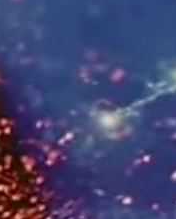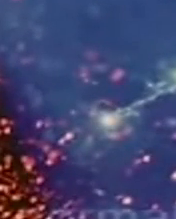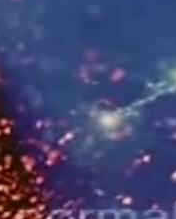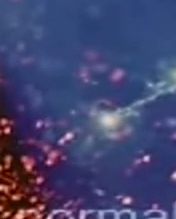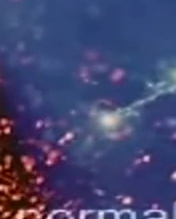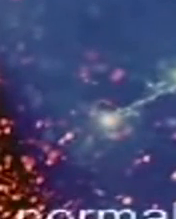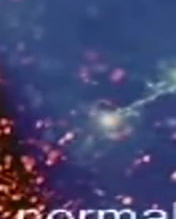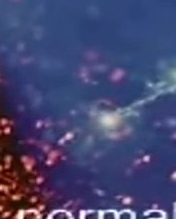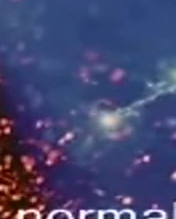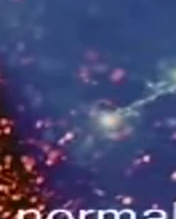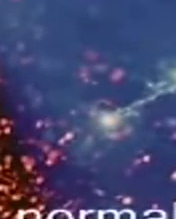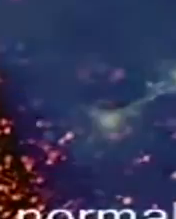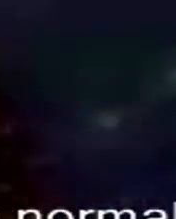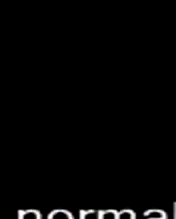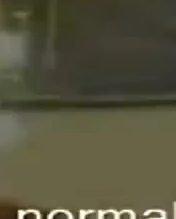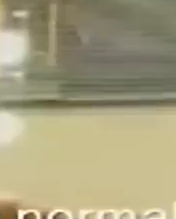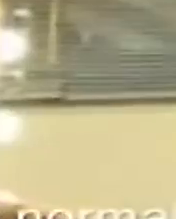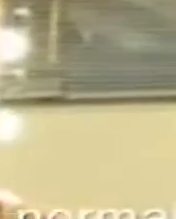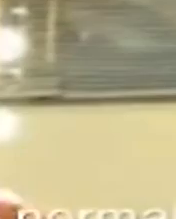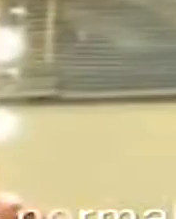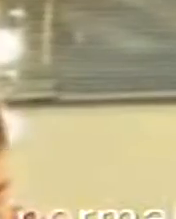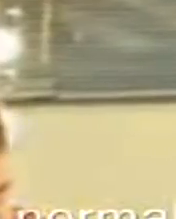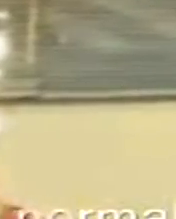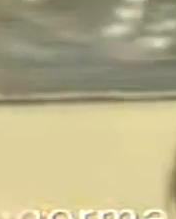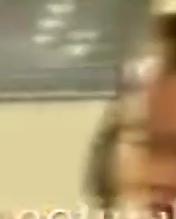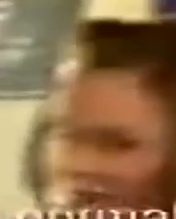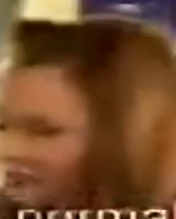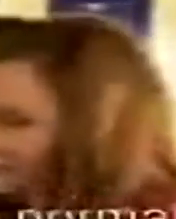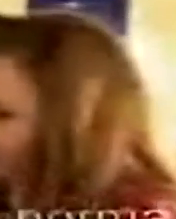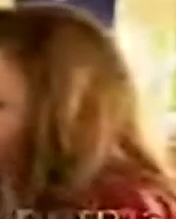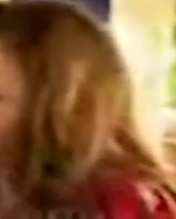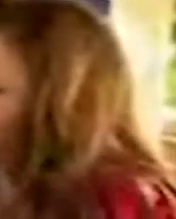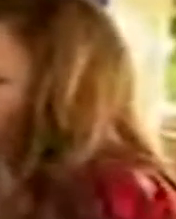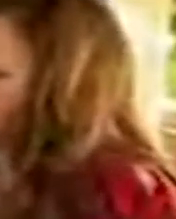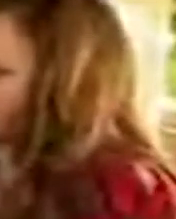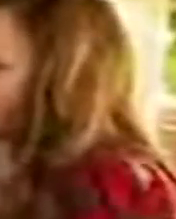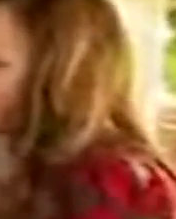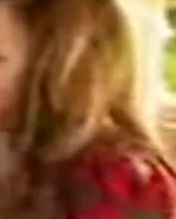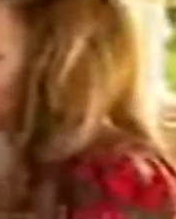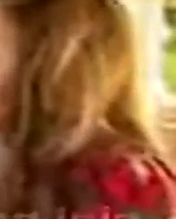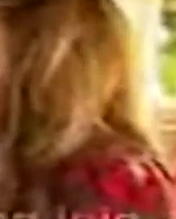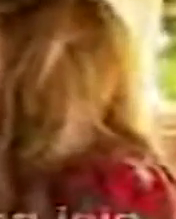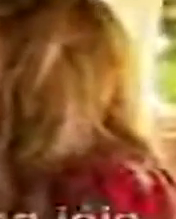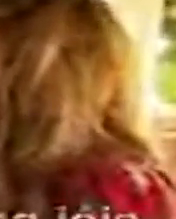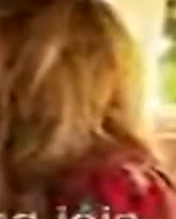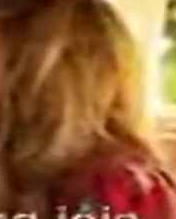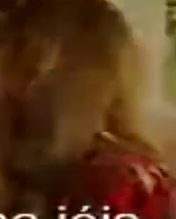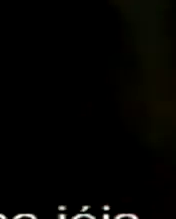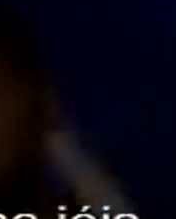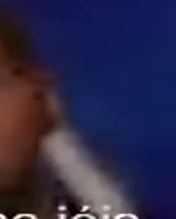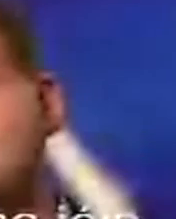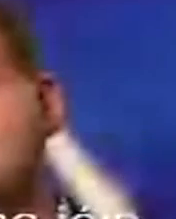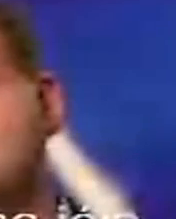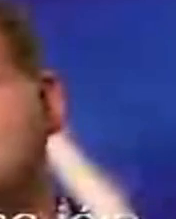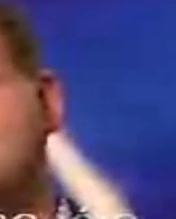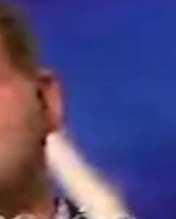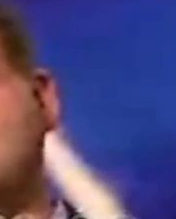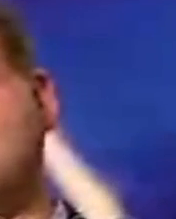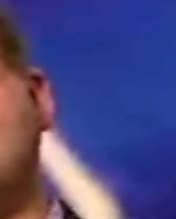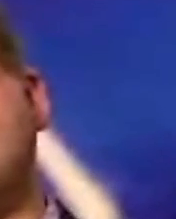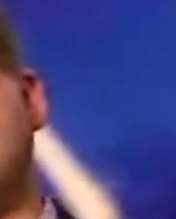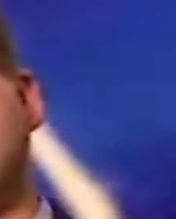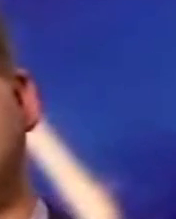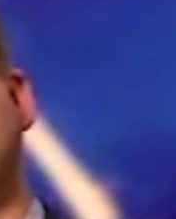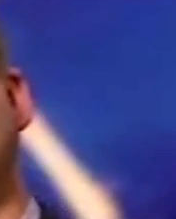you see something else. I like that. And that's what that guy had. Undiscovered little gem. Yeah. A frog that will turn into a prince. Yeah.